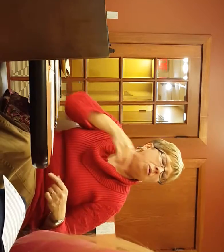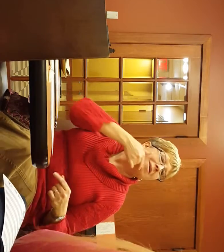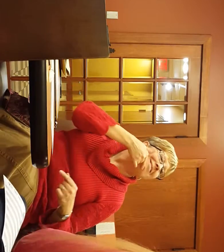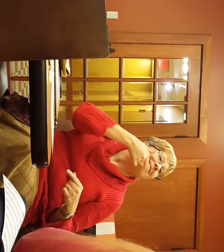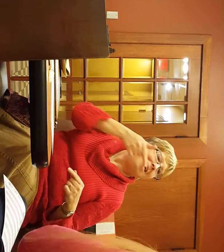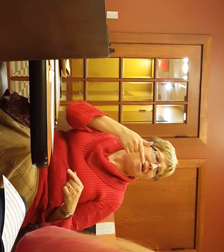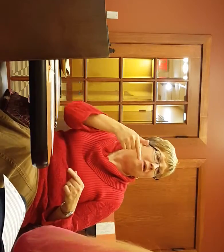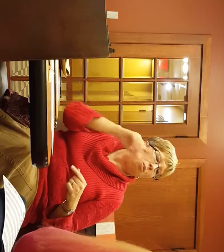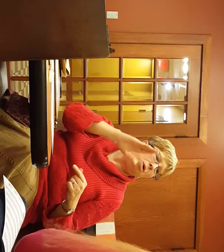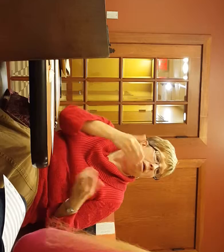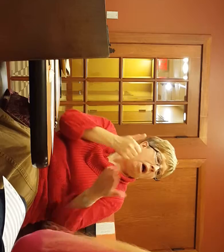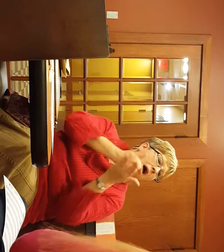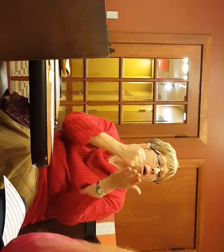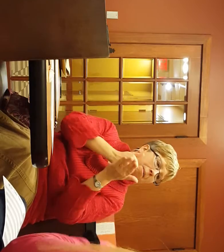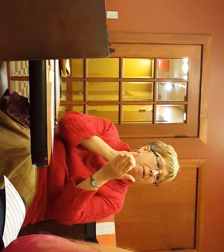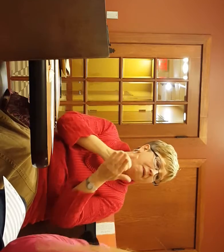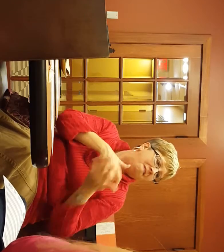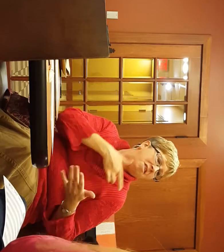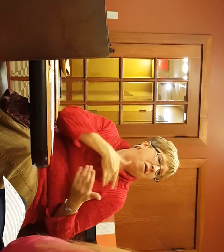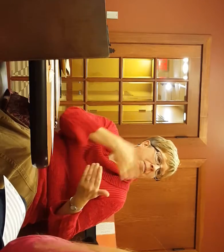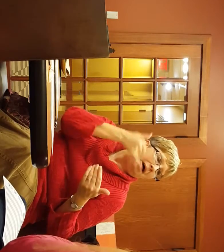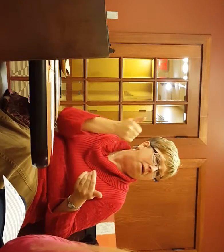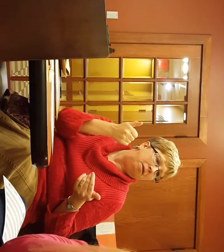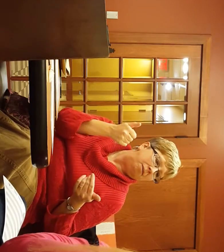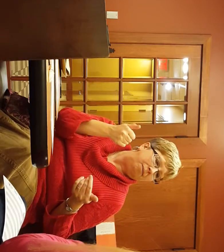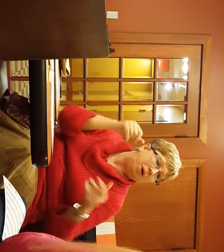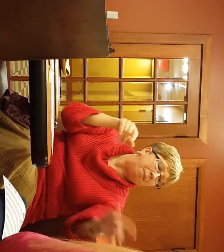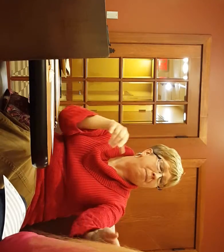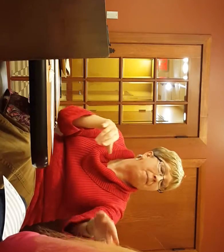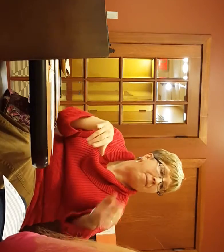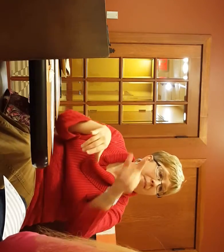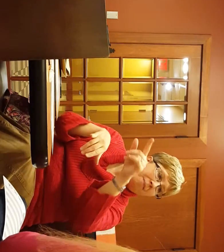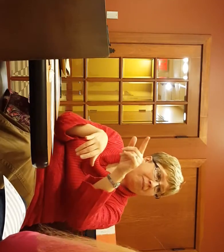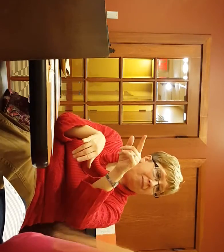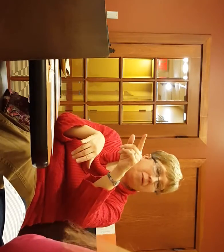it now. Peppermint is really